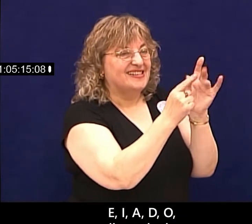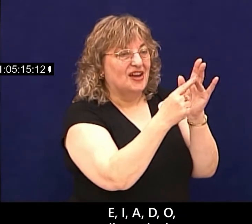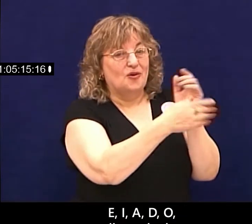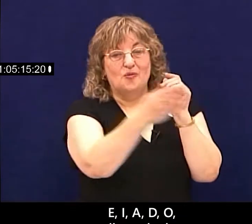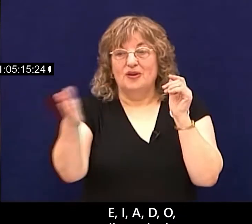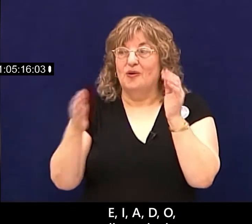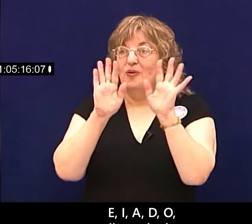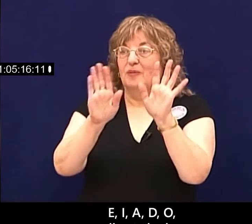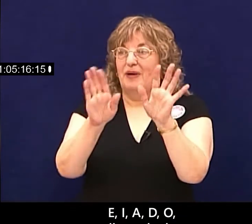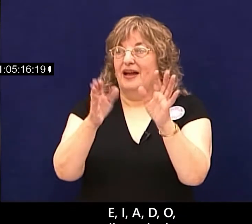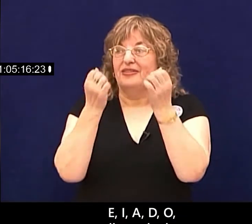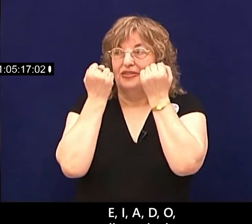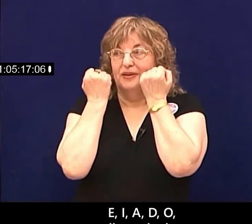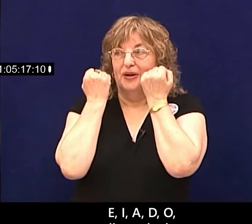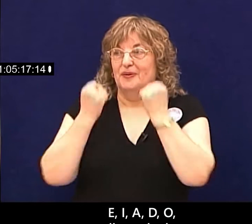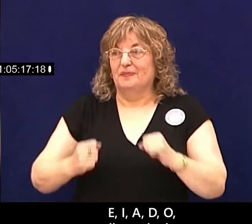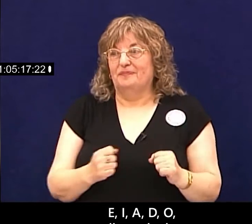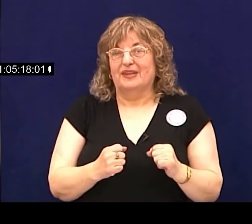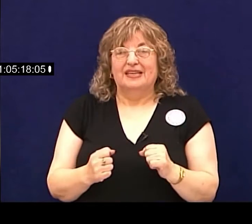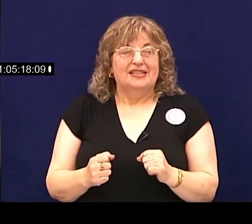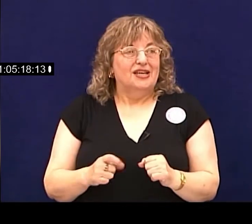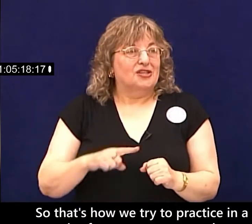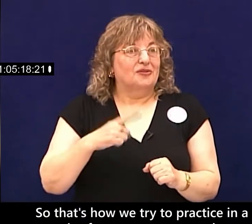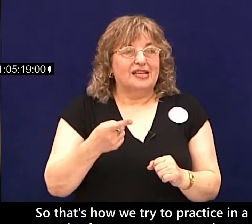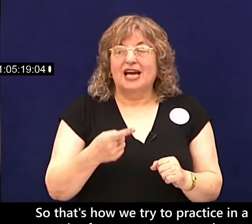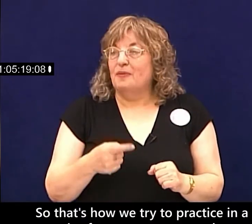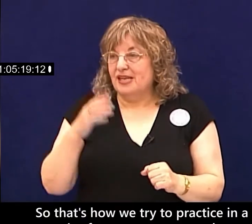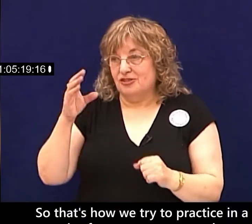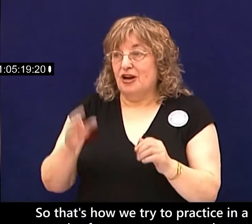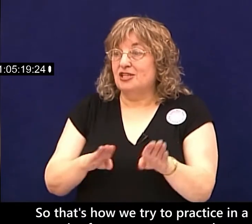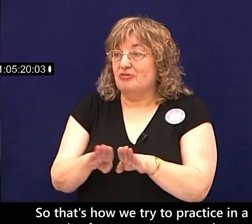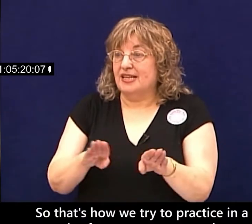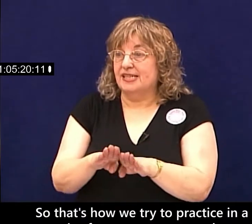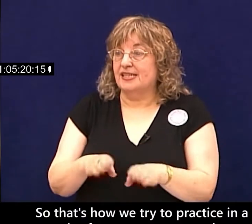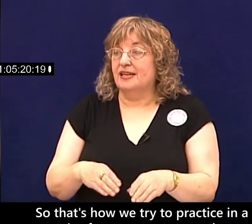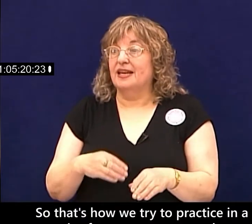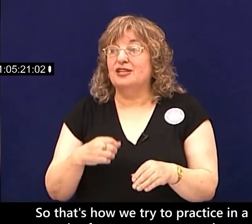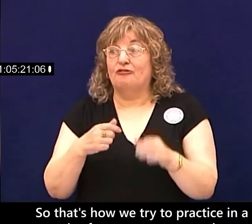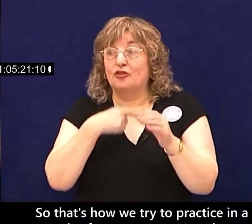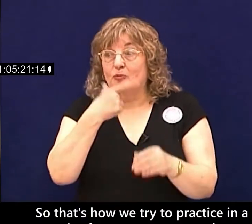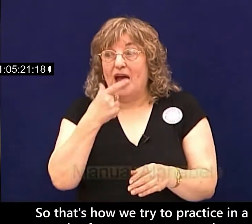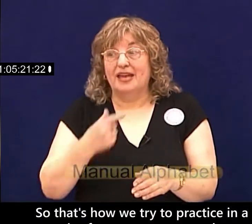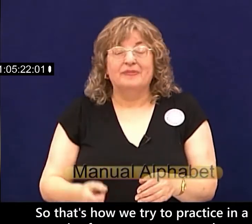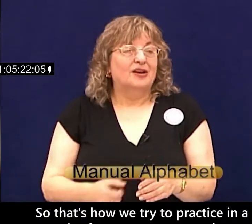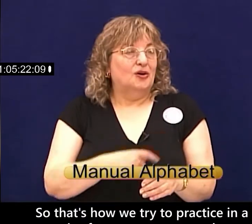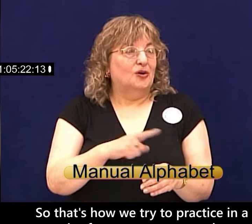E-I-A-D-O, we all pat the bone. So that's how we try to practice in a nice fun way all